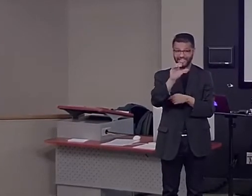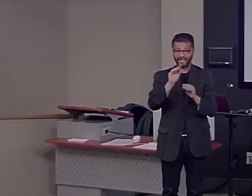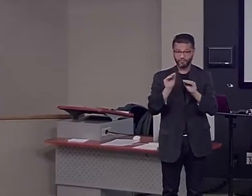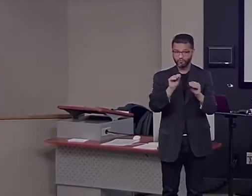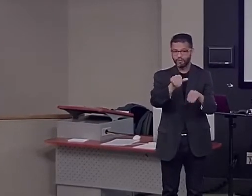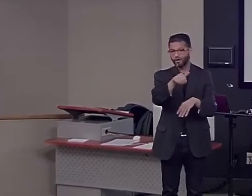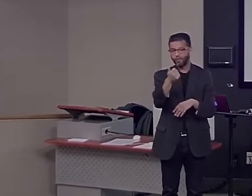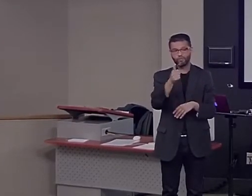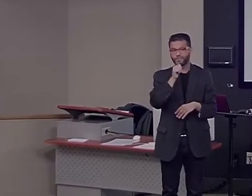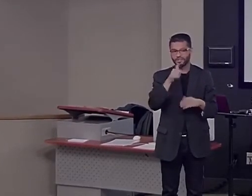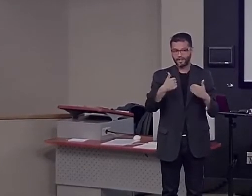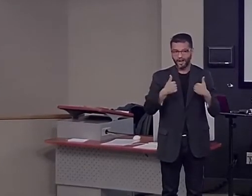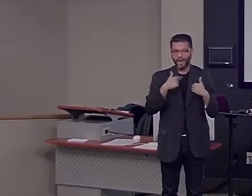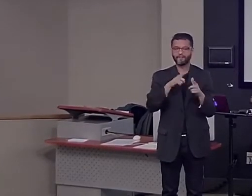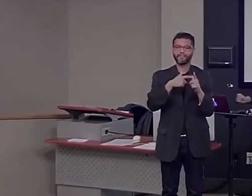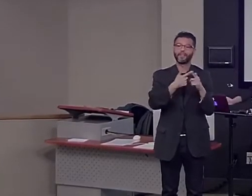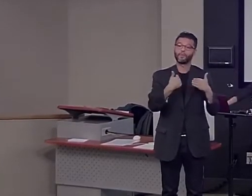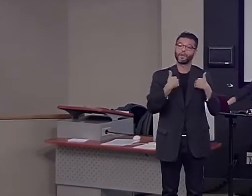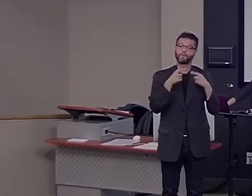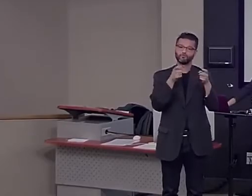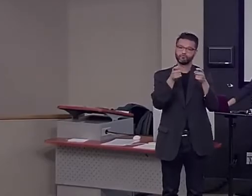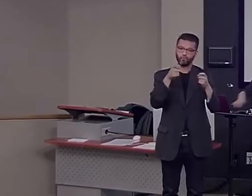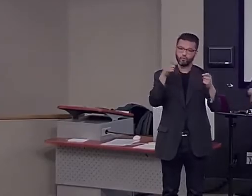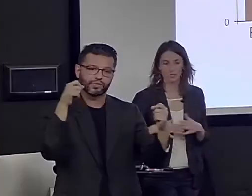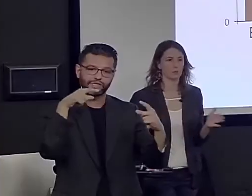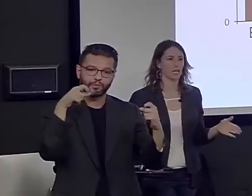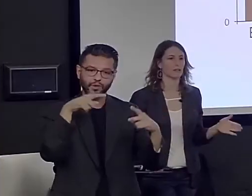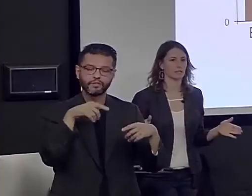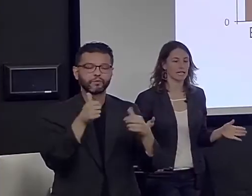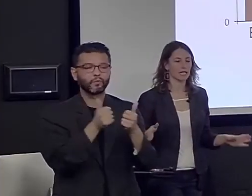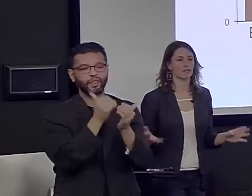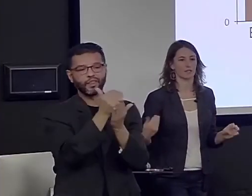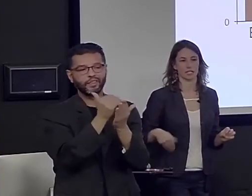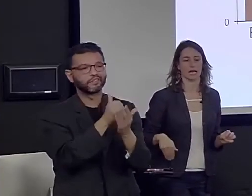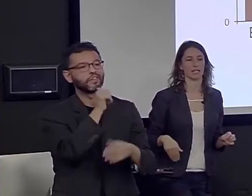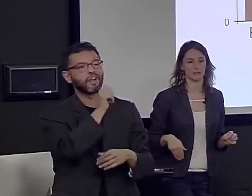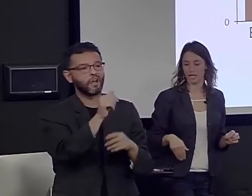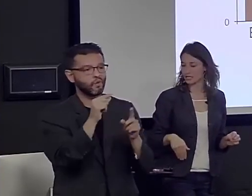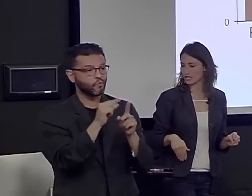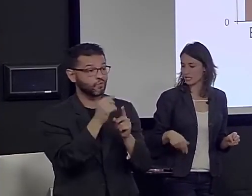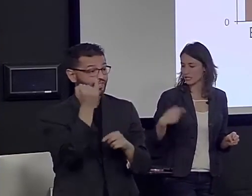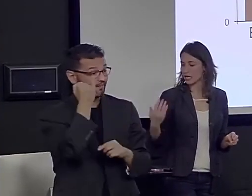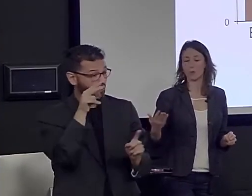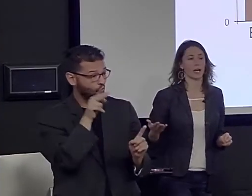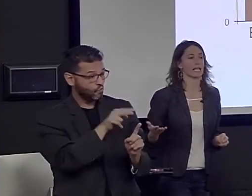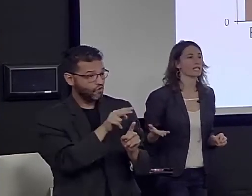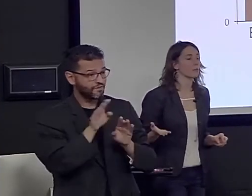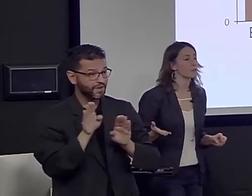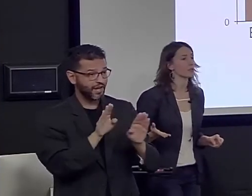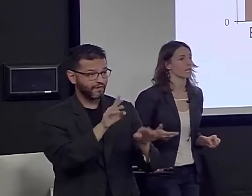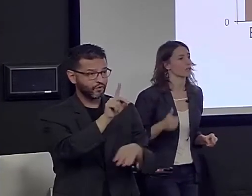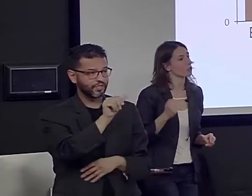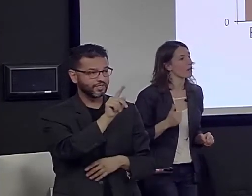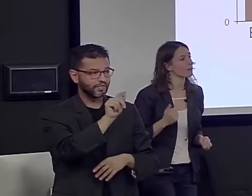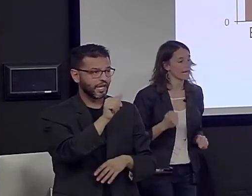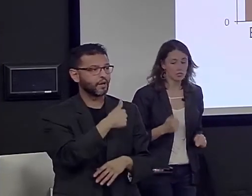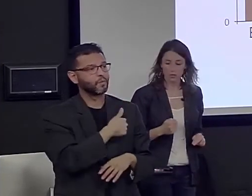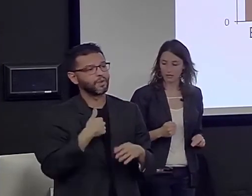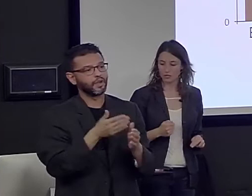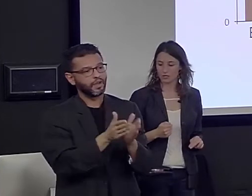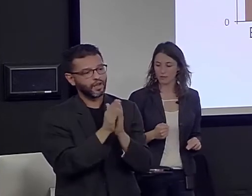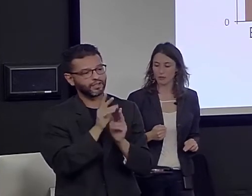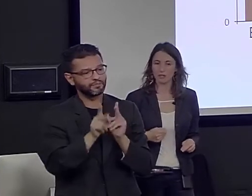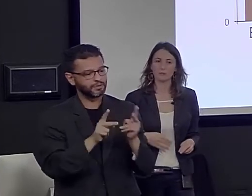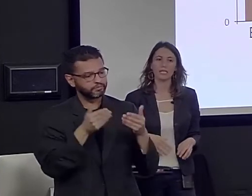control stimulus were lists of non-words. And if you look at the behavioral data for these kinds of sentences, we're asking people to answer